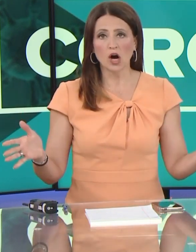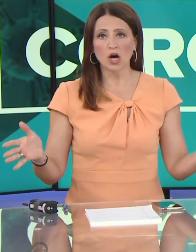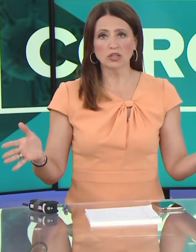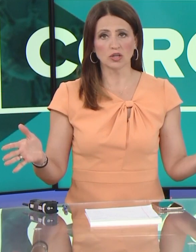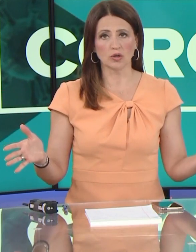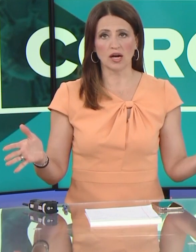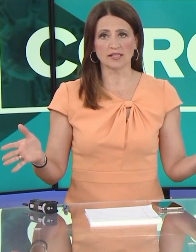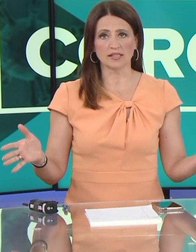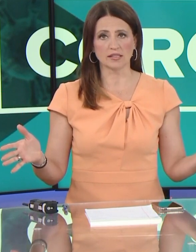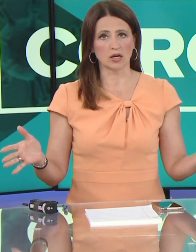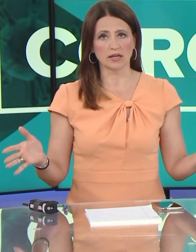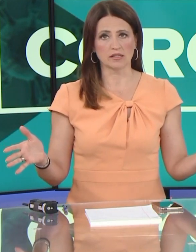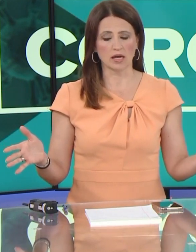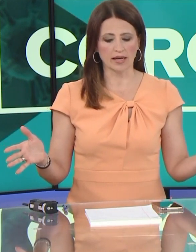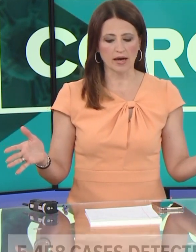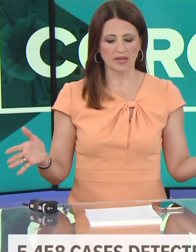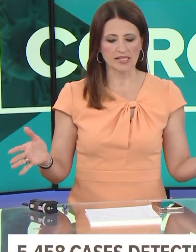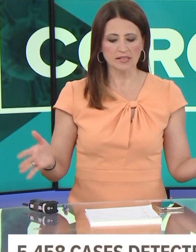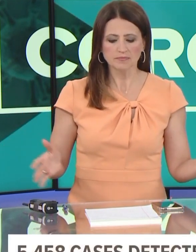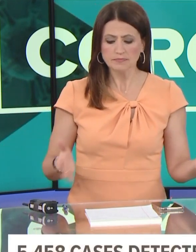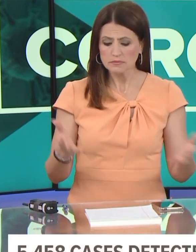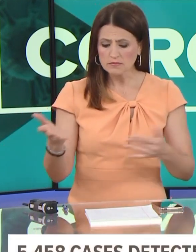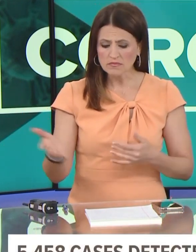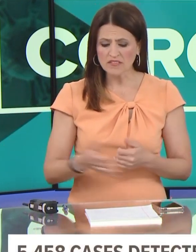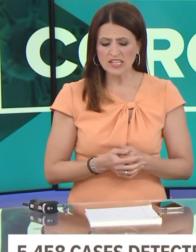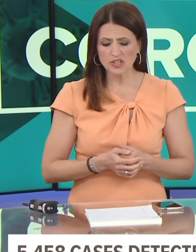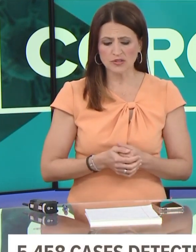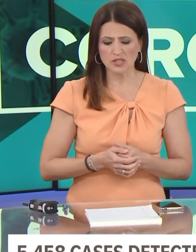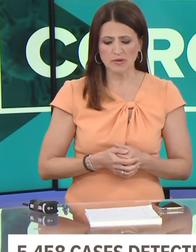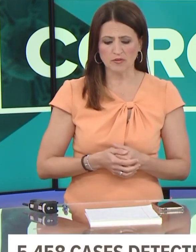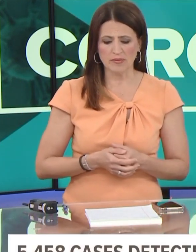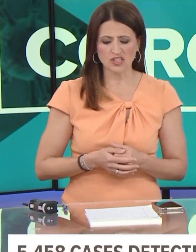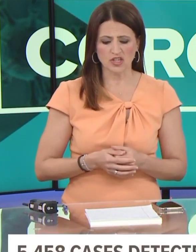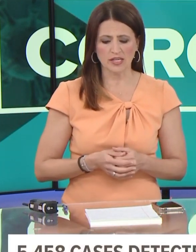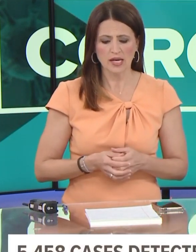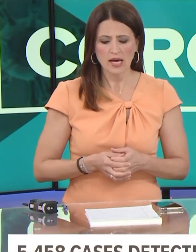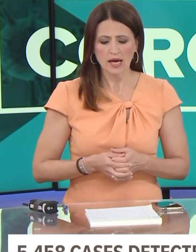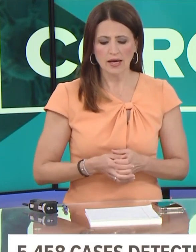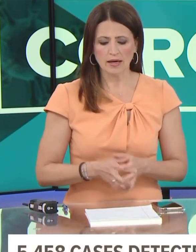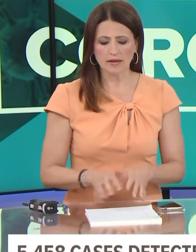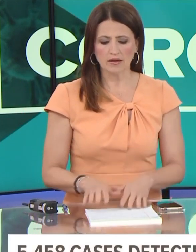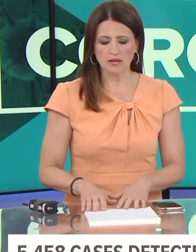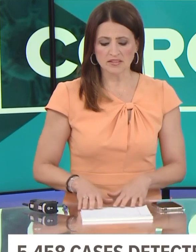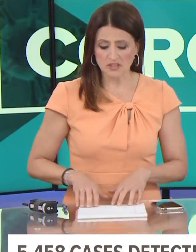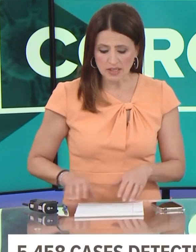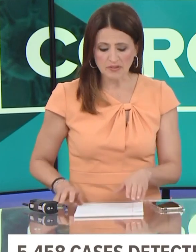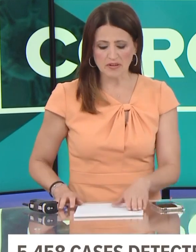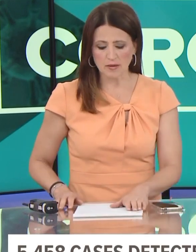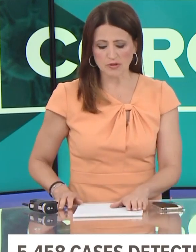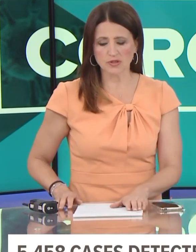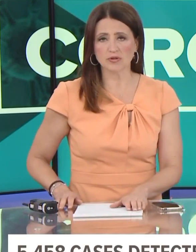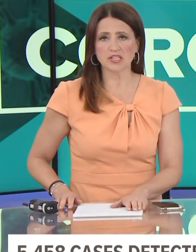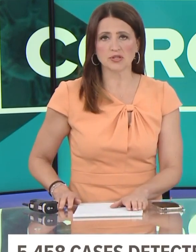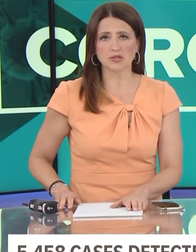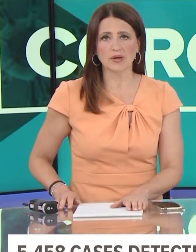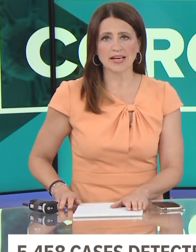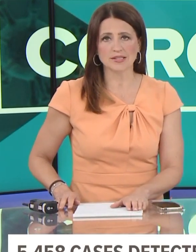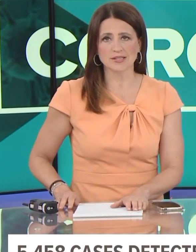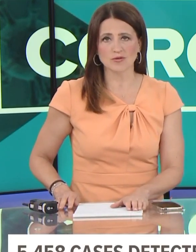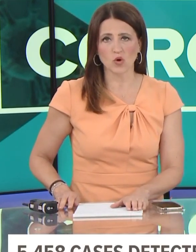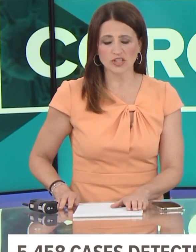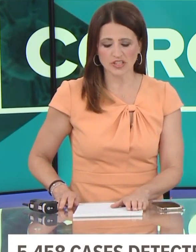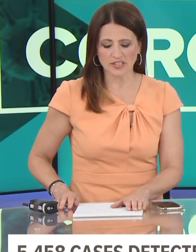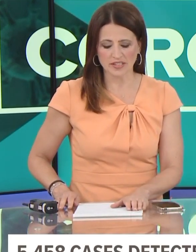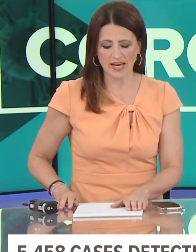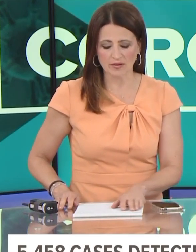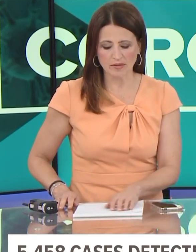spread all across Arkansas counties. They shared some information in some of the numbers, 32 cases